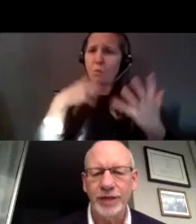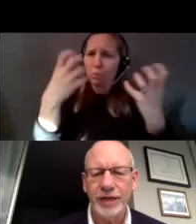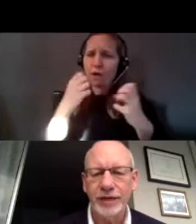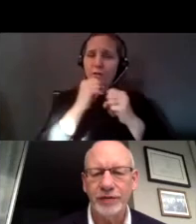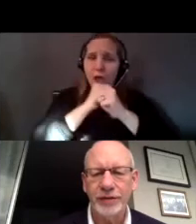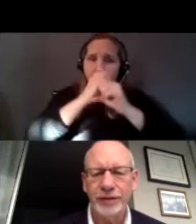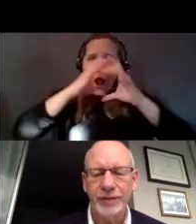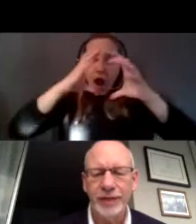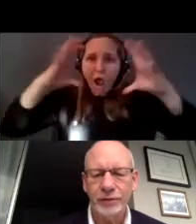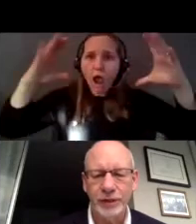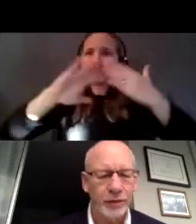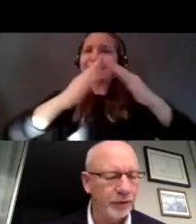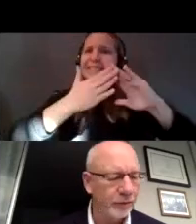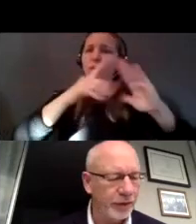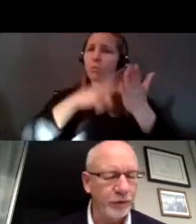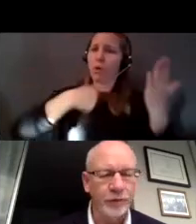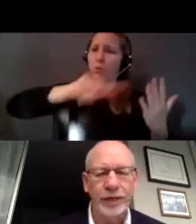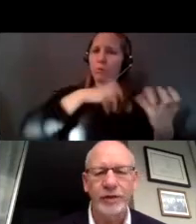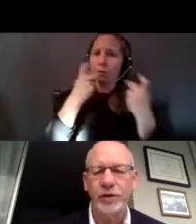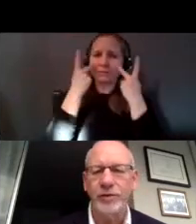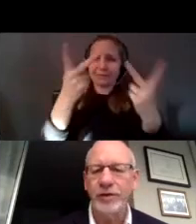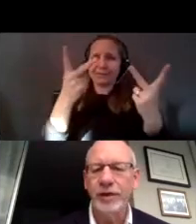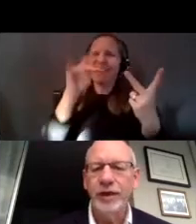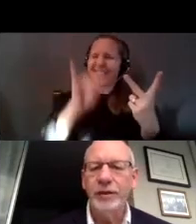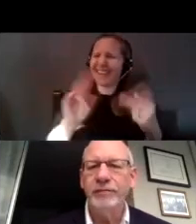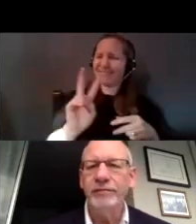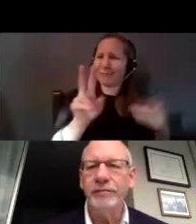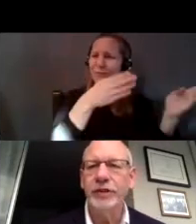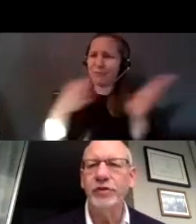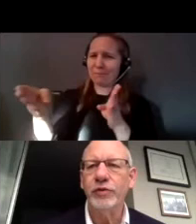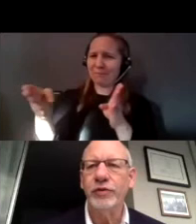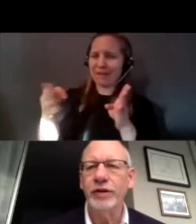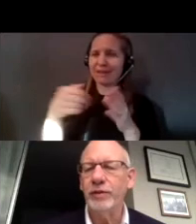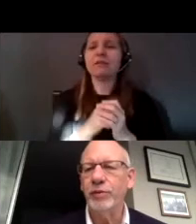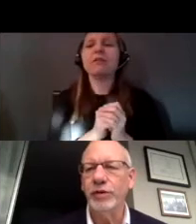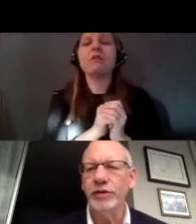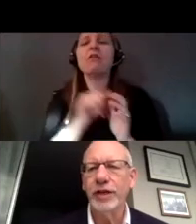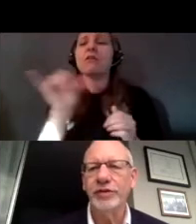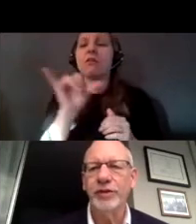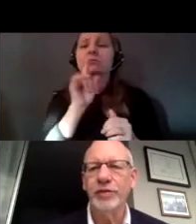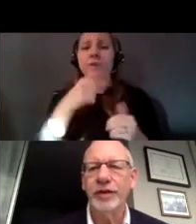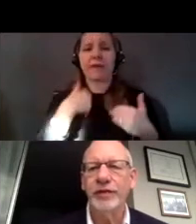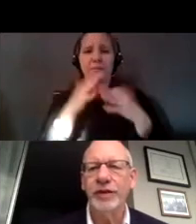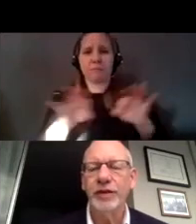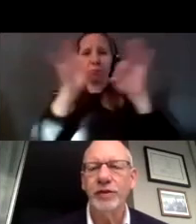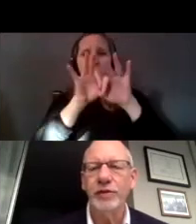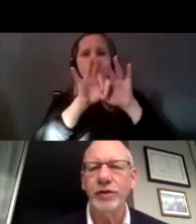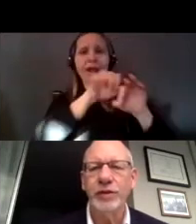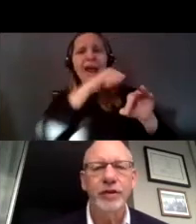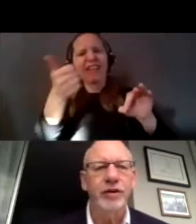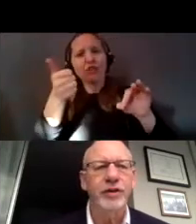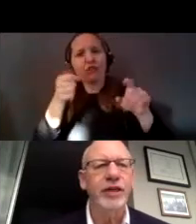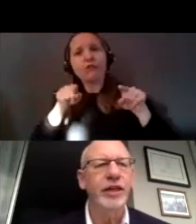coming decades. And that's really what the Vancouver Plan is all about. There's also a very important second stream of activity, along